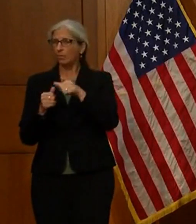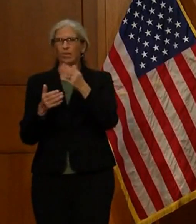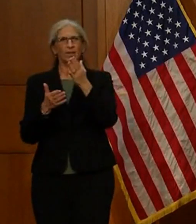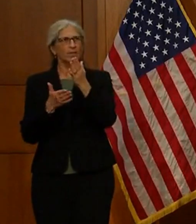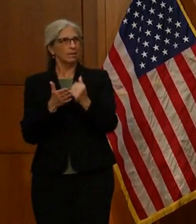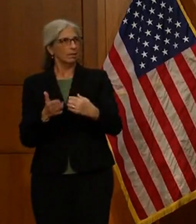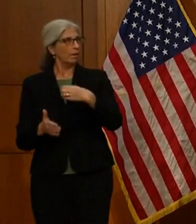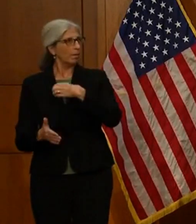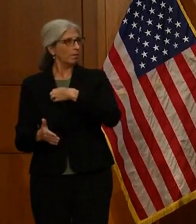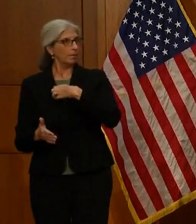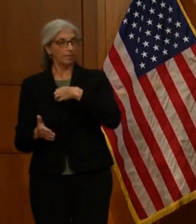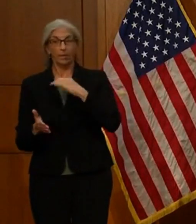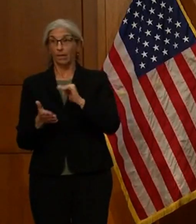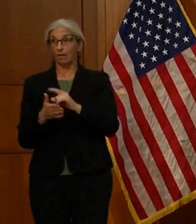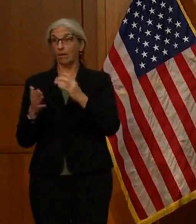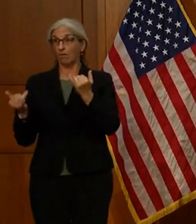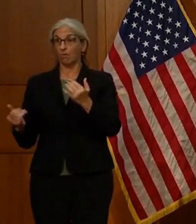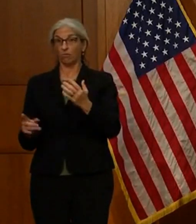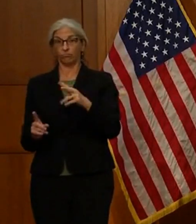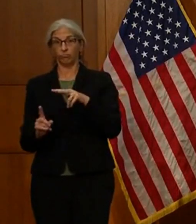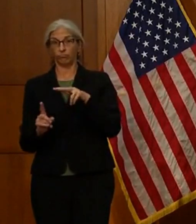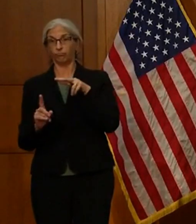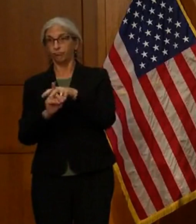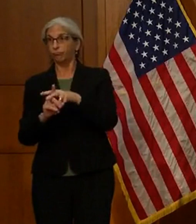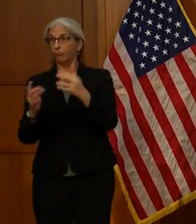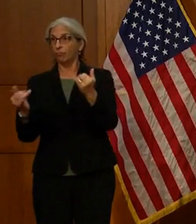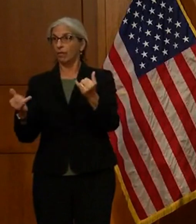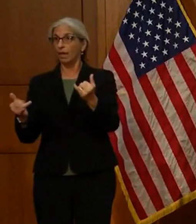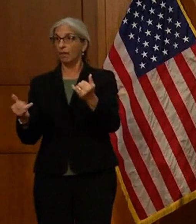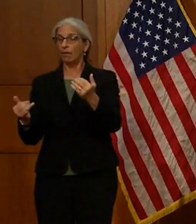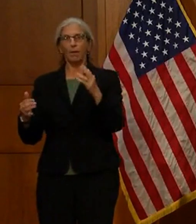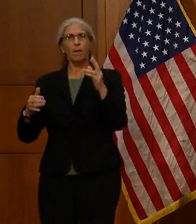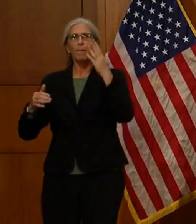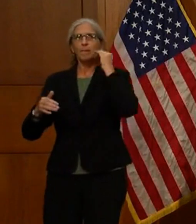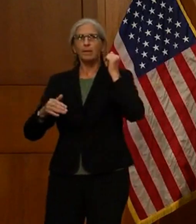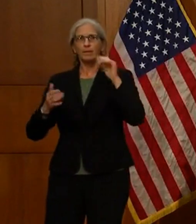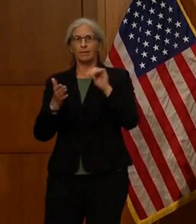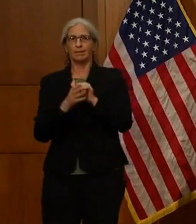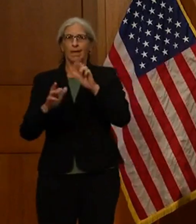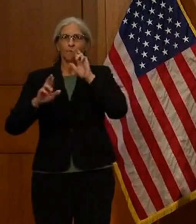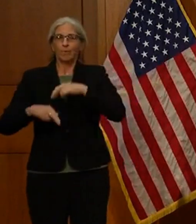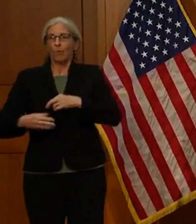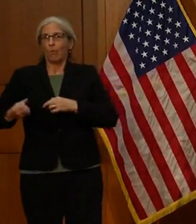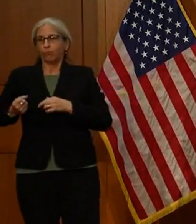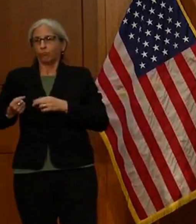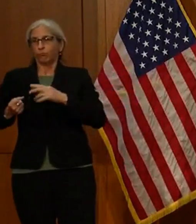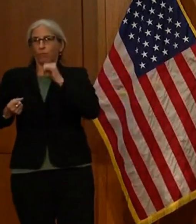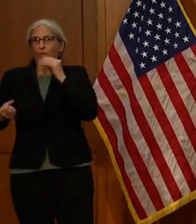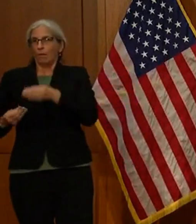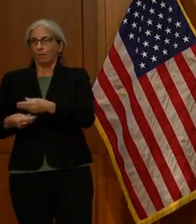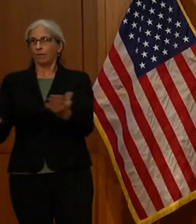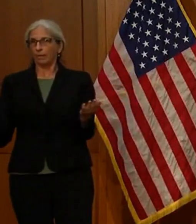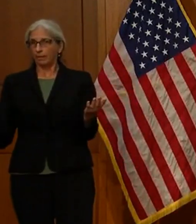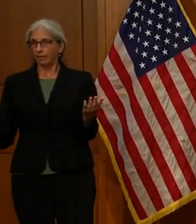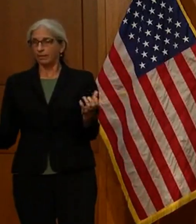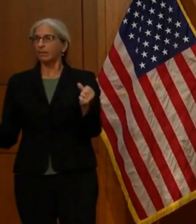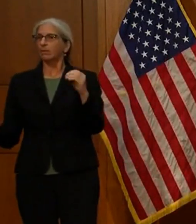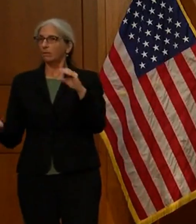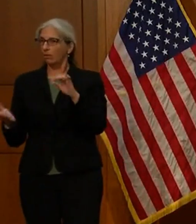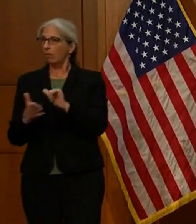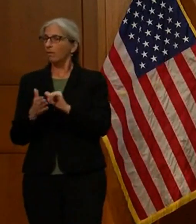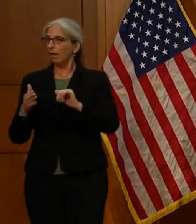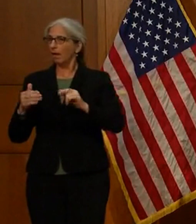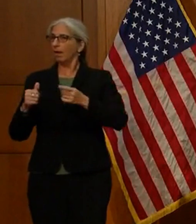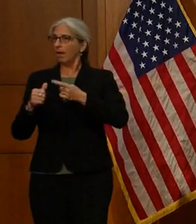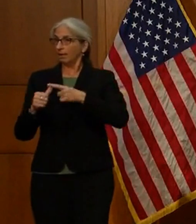the complaints that are being lodged now at the lack of release, the initial report regarding